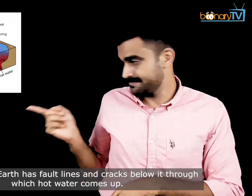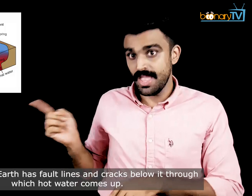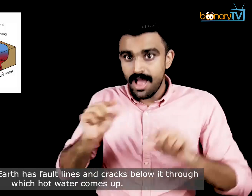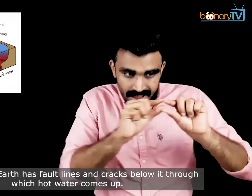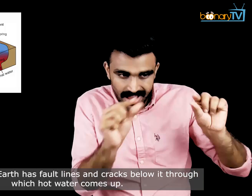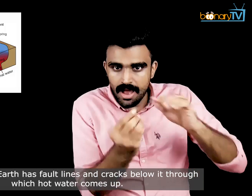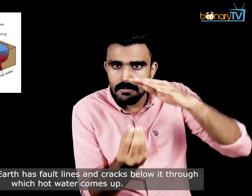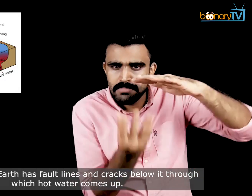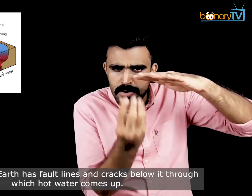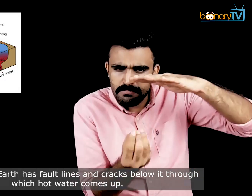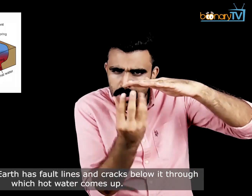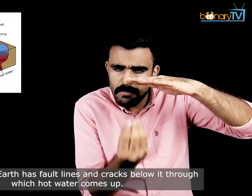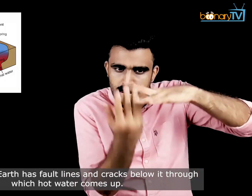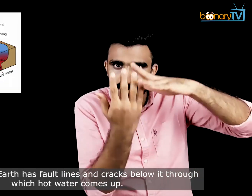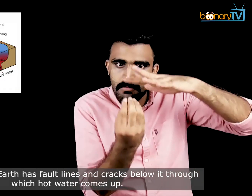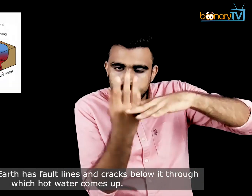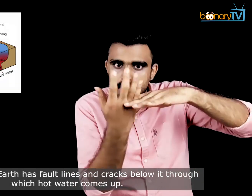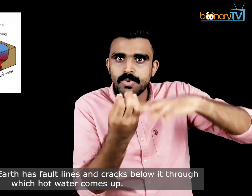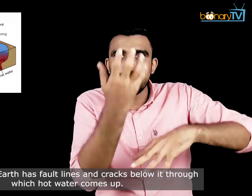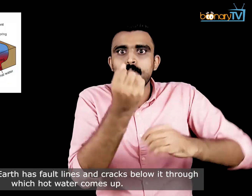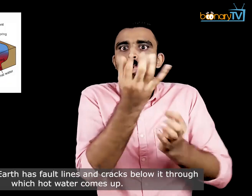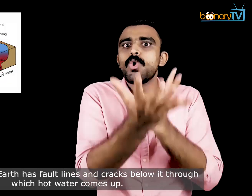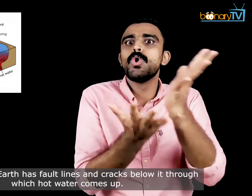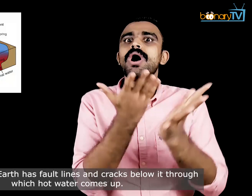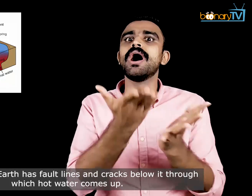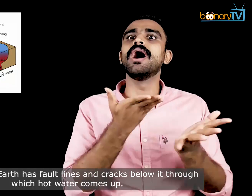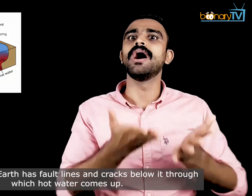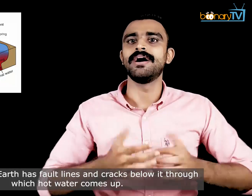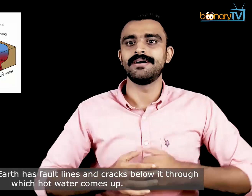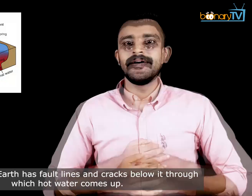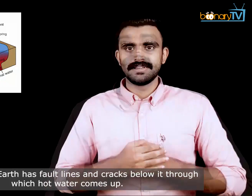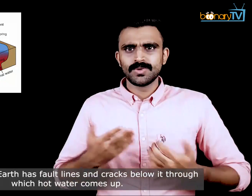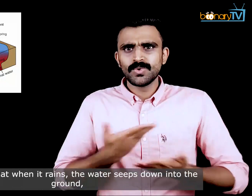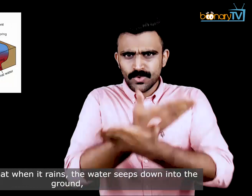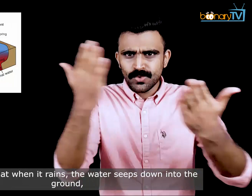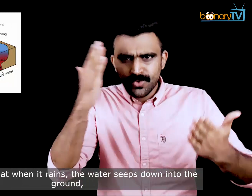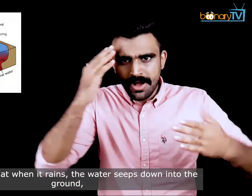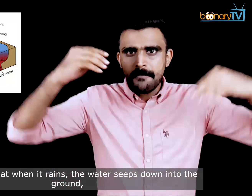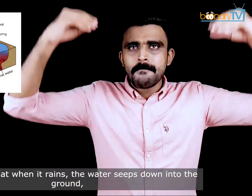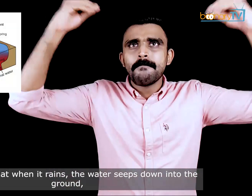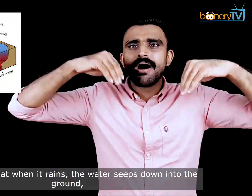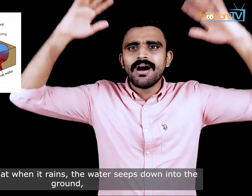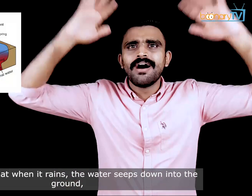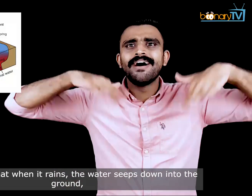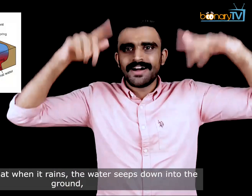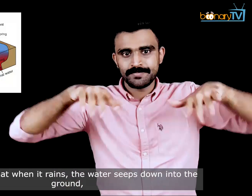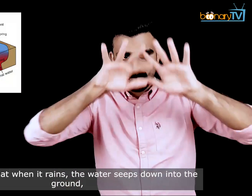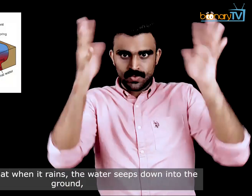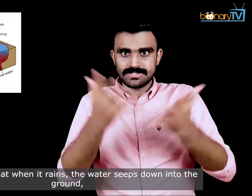lines and cracks below it through which hot water comes up. You all know that when it rains, the